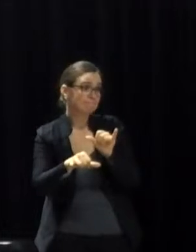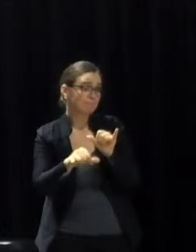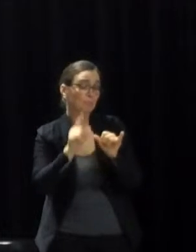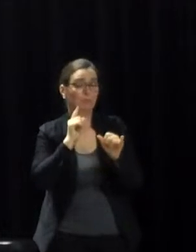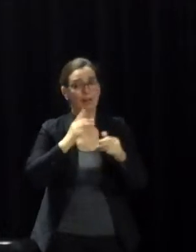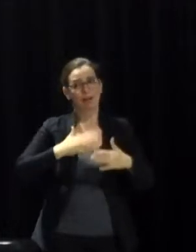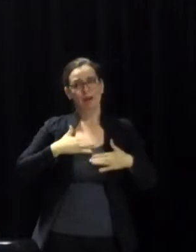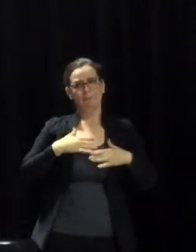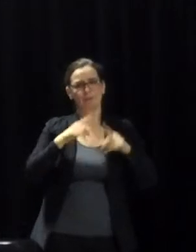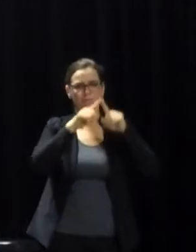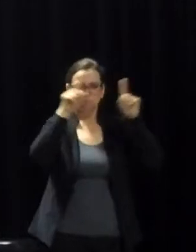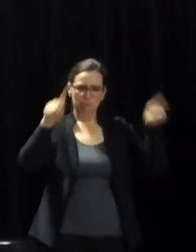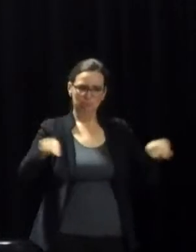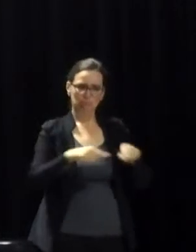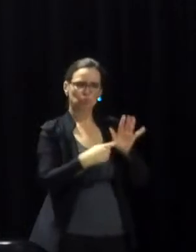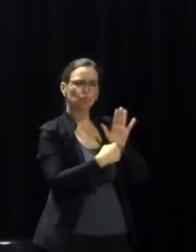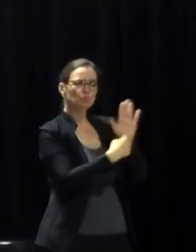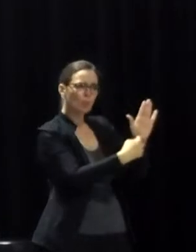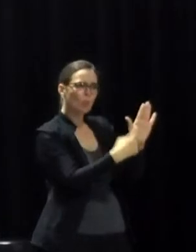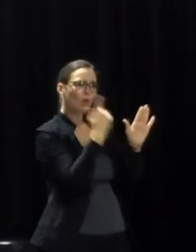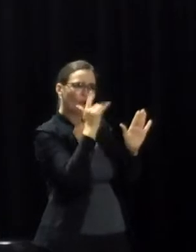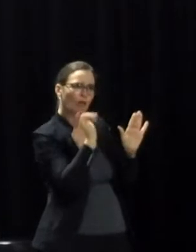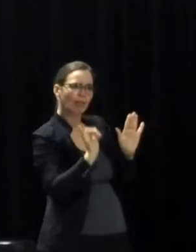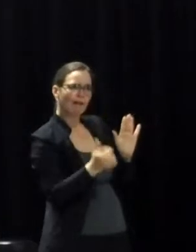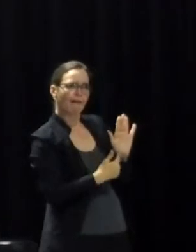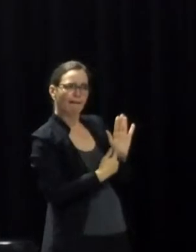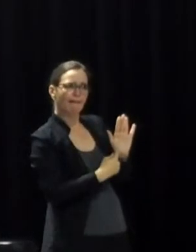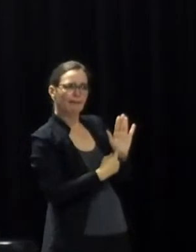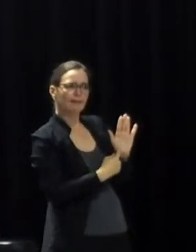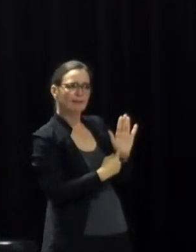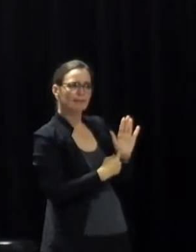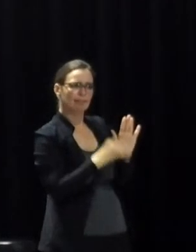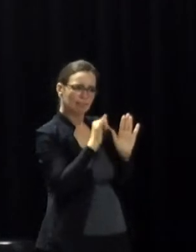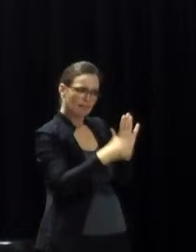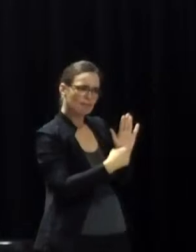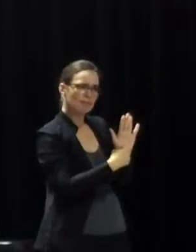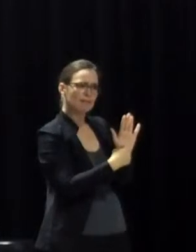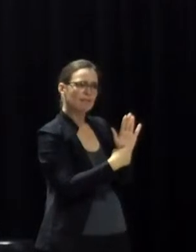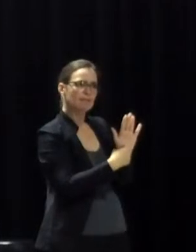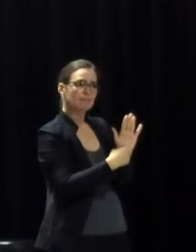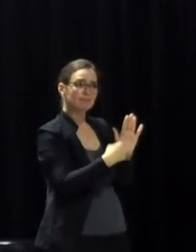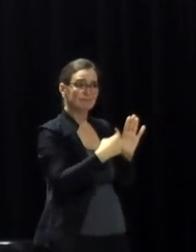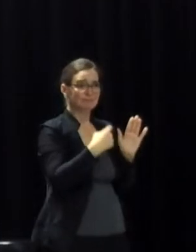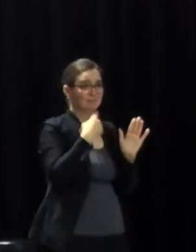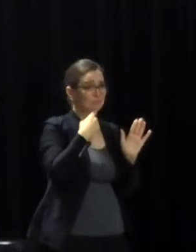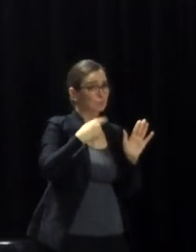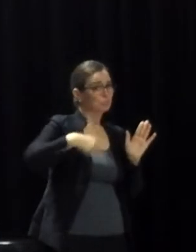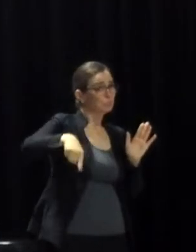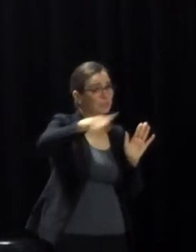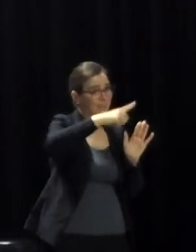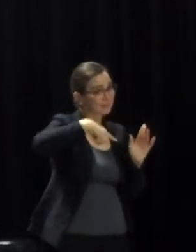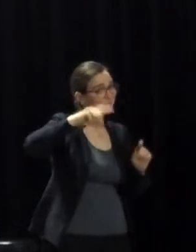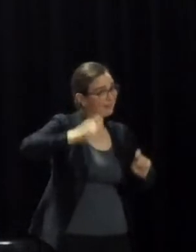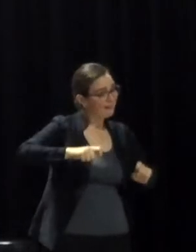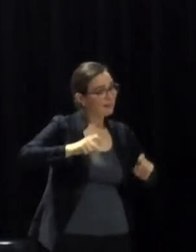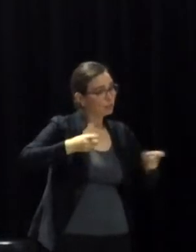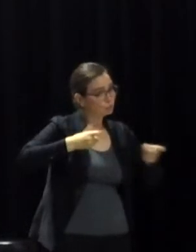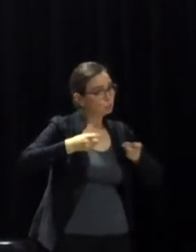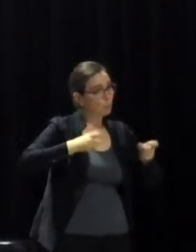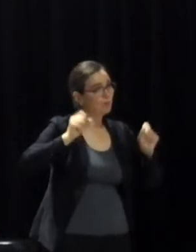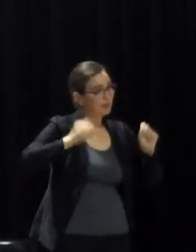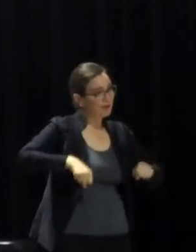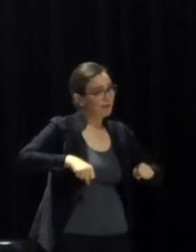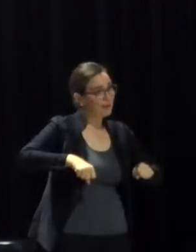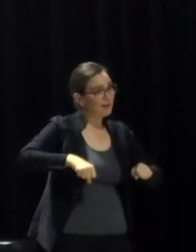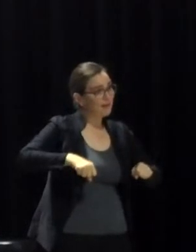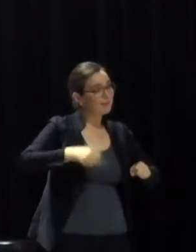saying. And what we can control is you can control wearing a mask, you can control distancing, you control the decisions you make and where